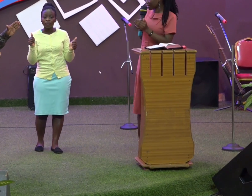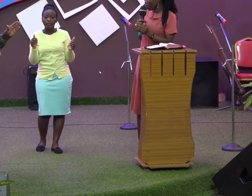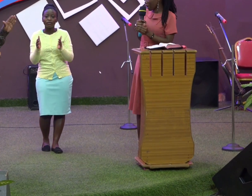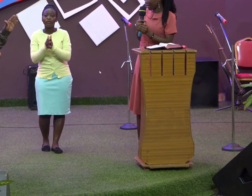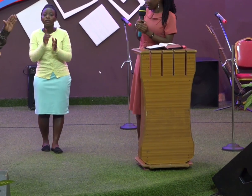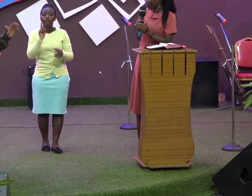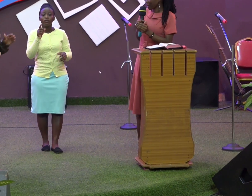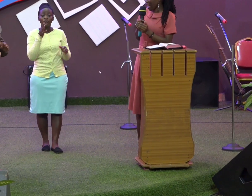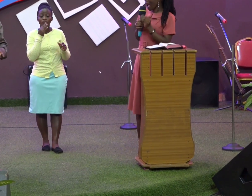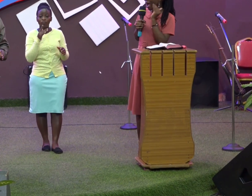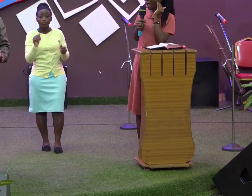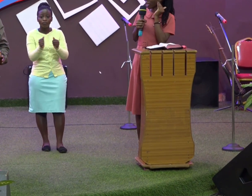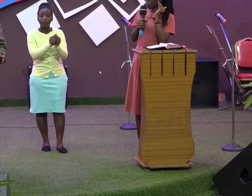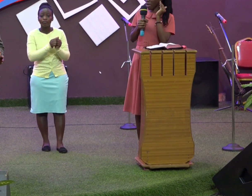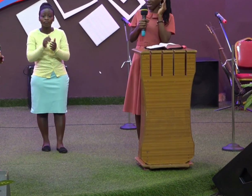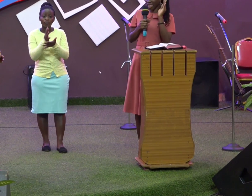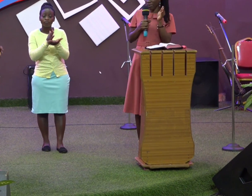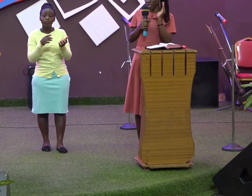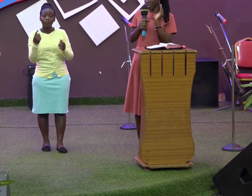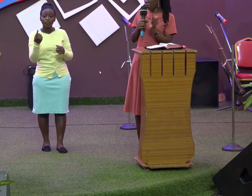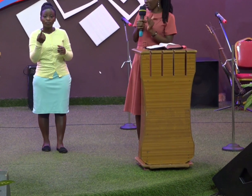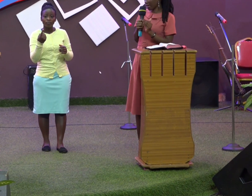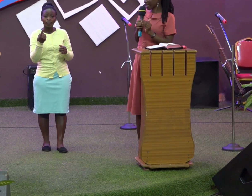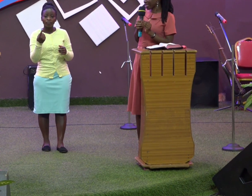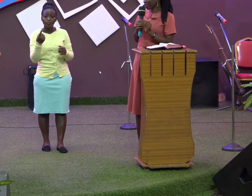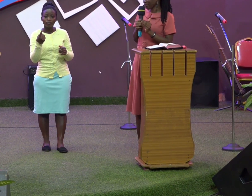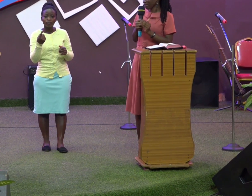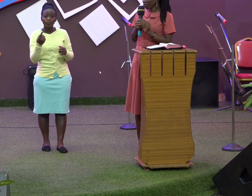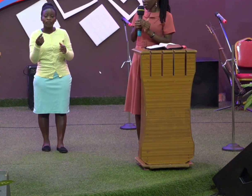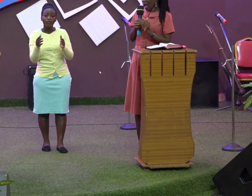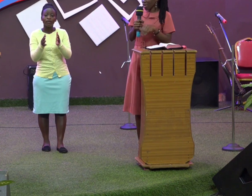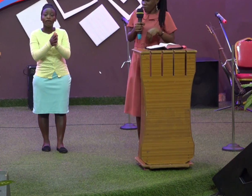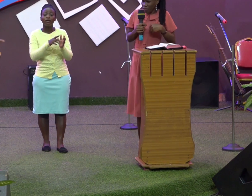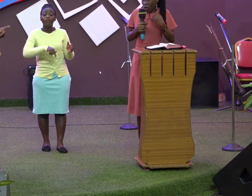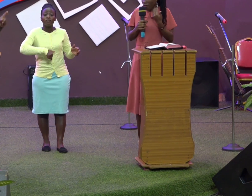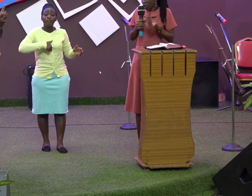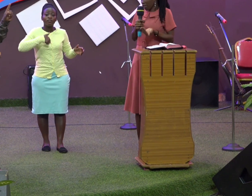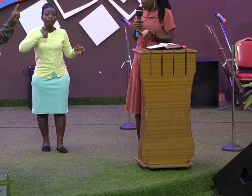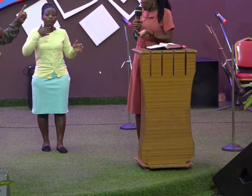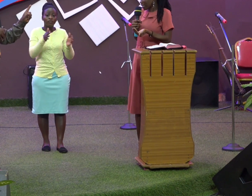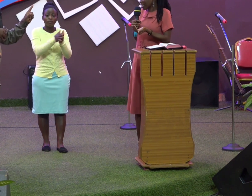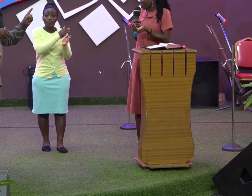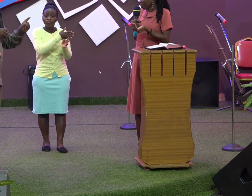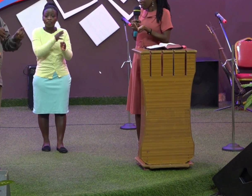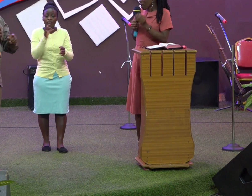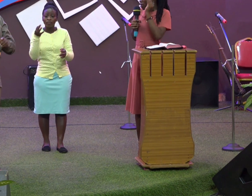speak with someone and you make a statement that's not upright, and you feel the conviction of the